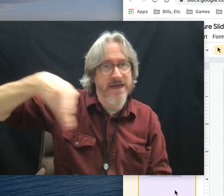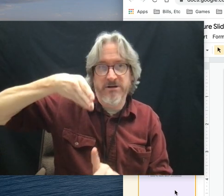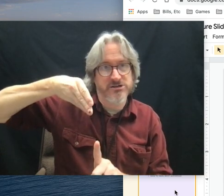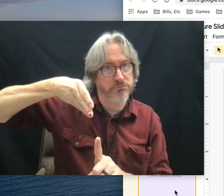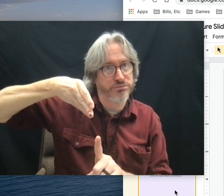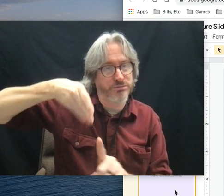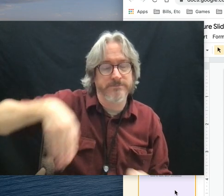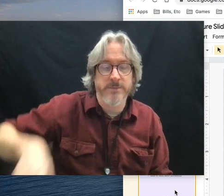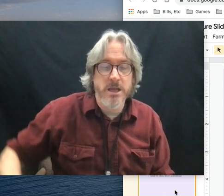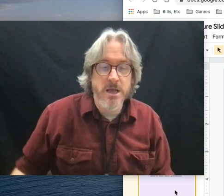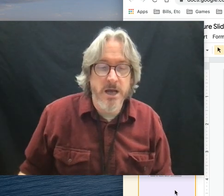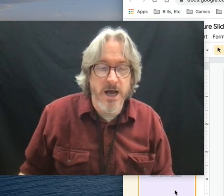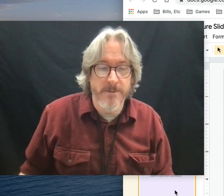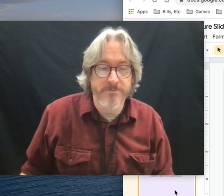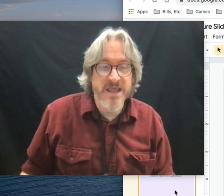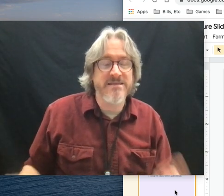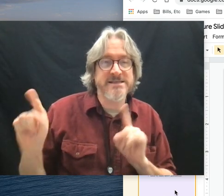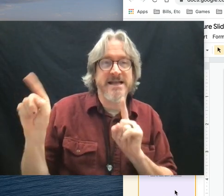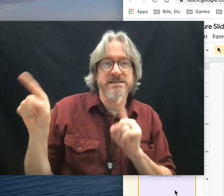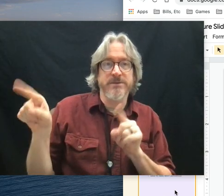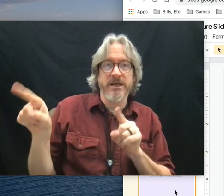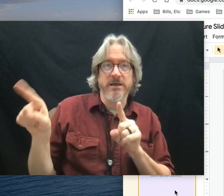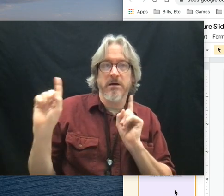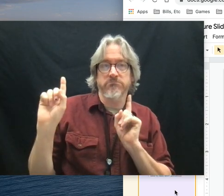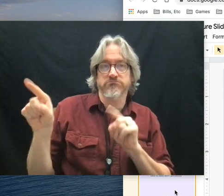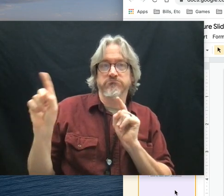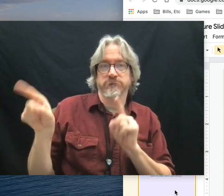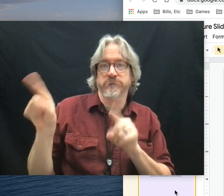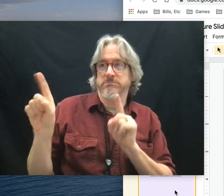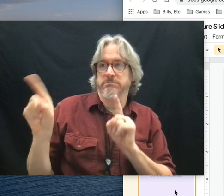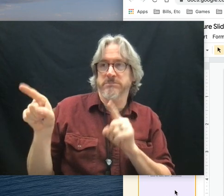go to that restaurant. This tends to be